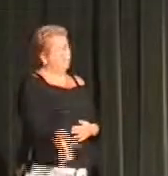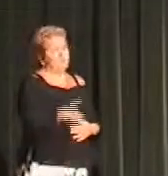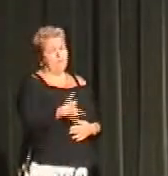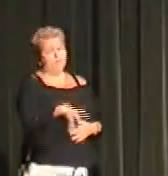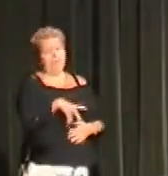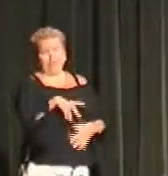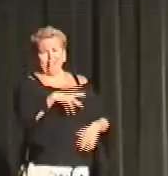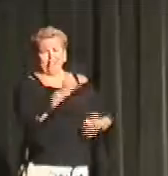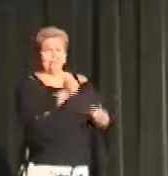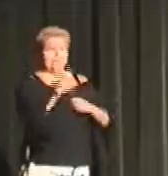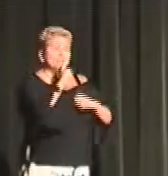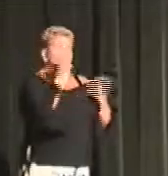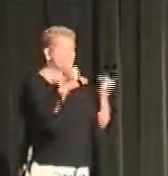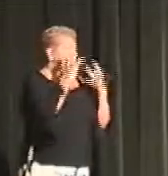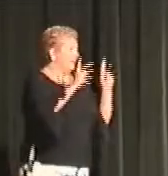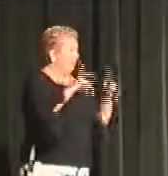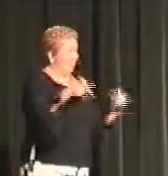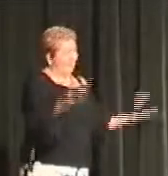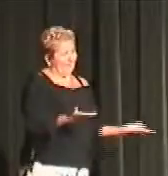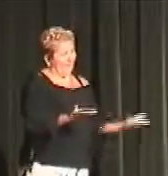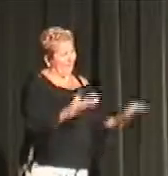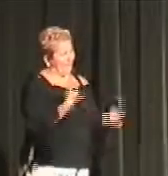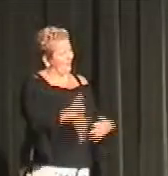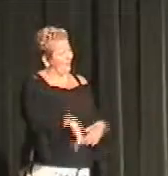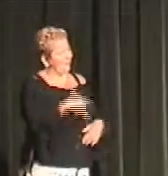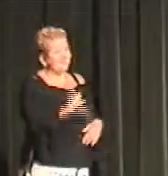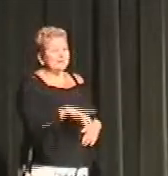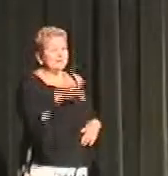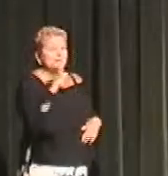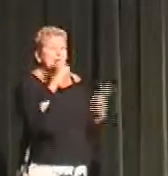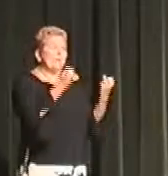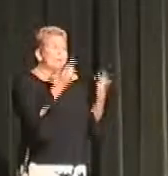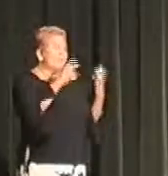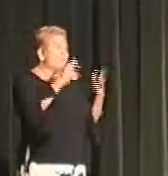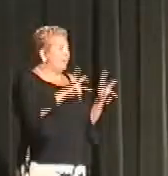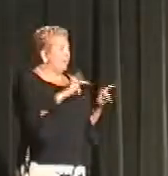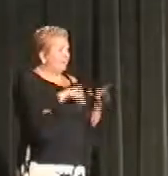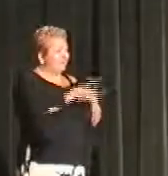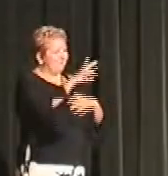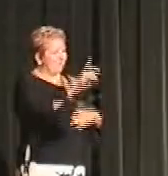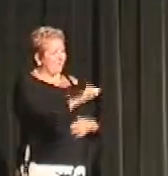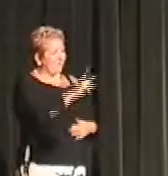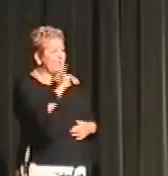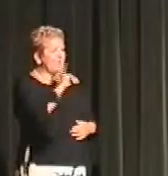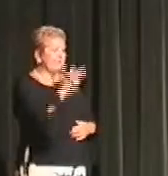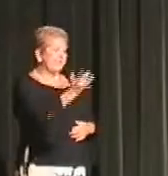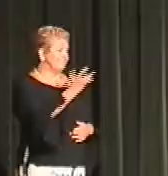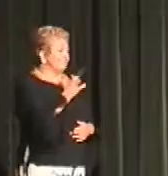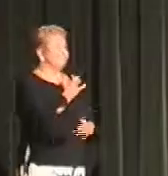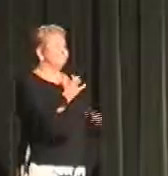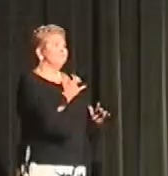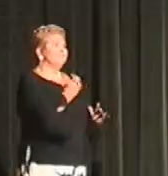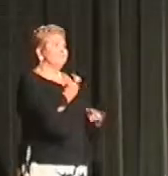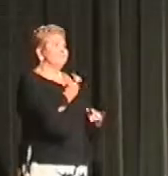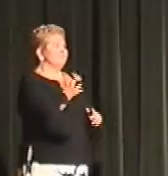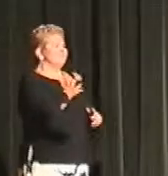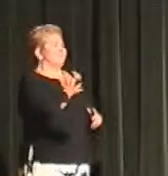people in this room, and there are so many people in Florida that have touched my life, and a lot of them are